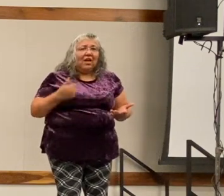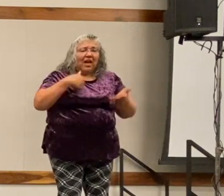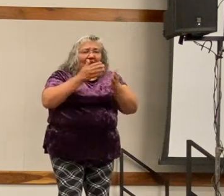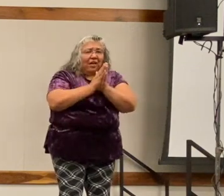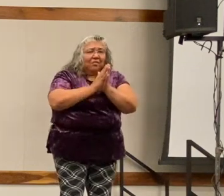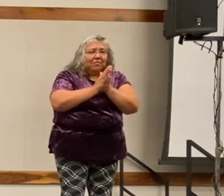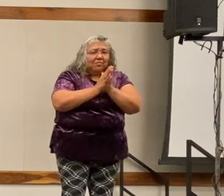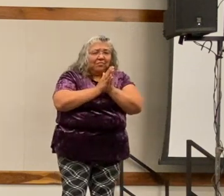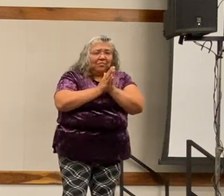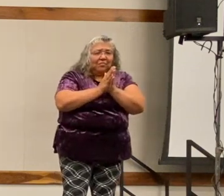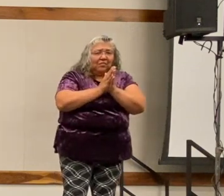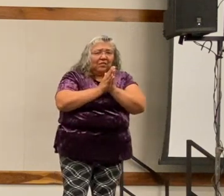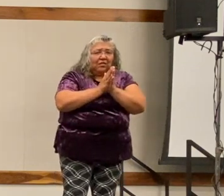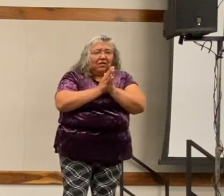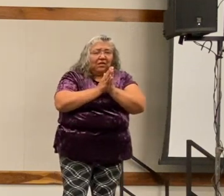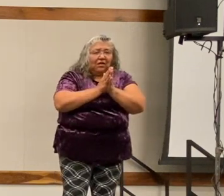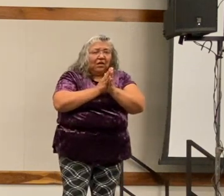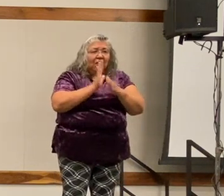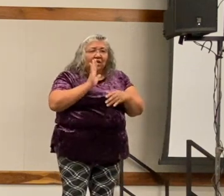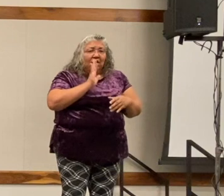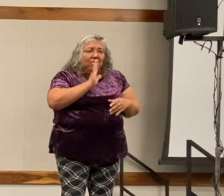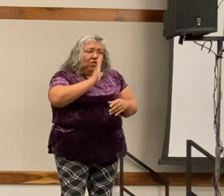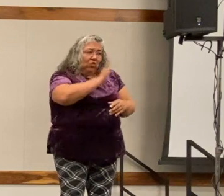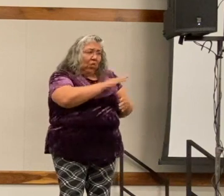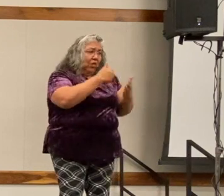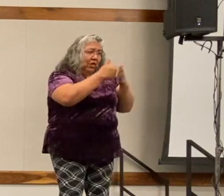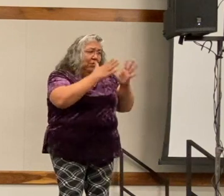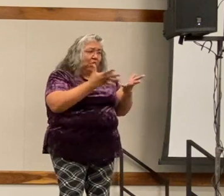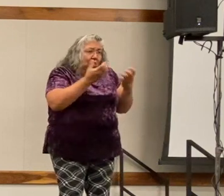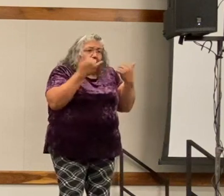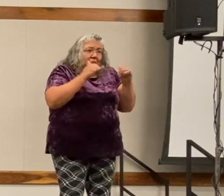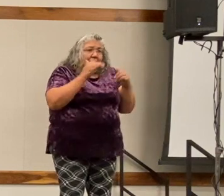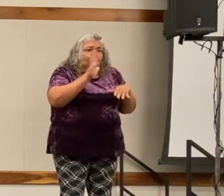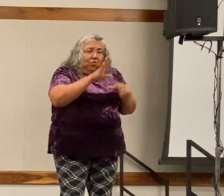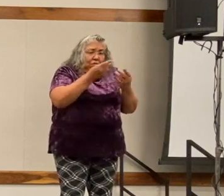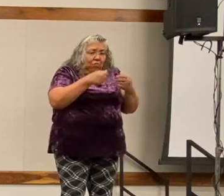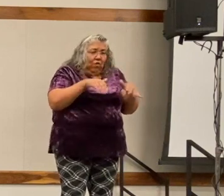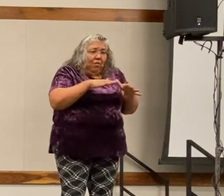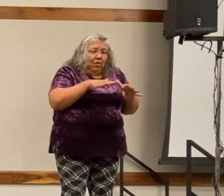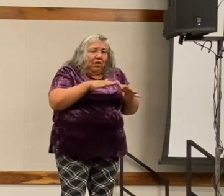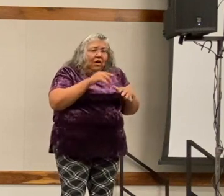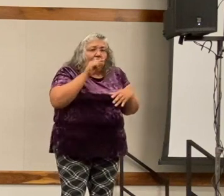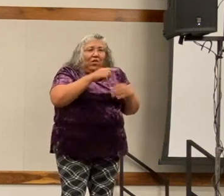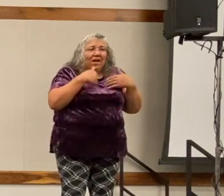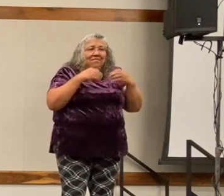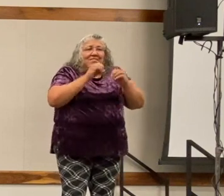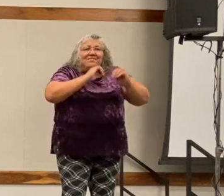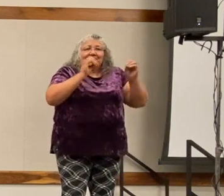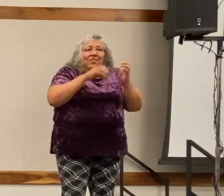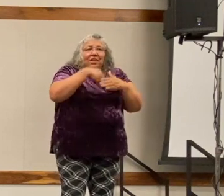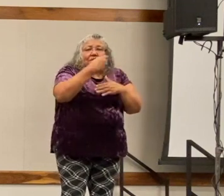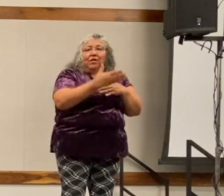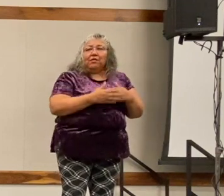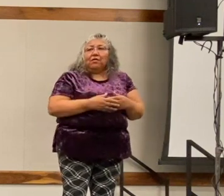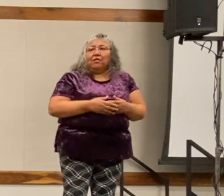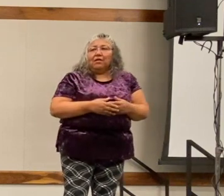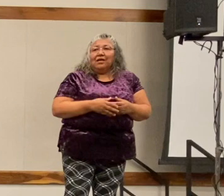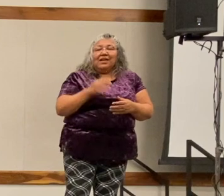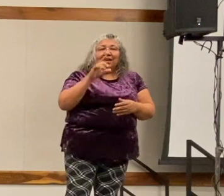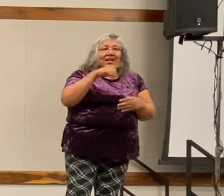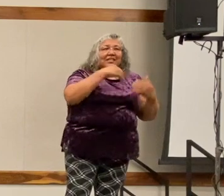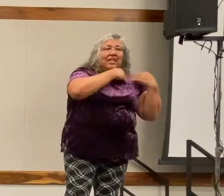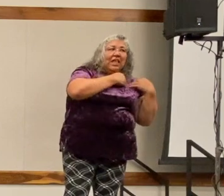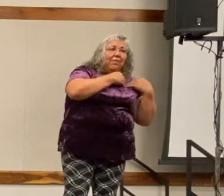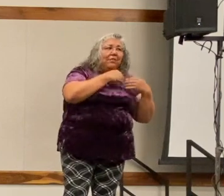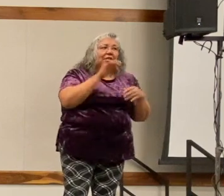asked him, I said, your neighbors want to play on your property and you have nothing out there. Why is it? He says, it's a